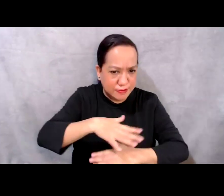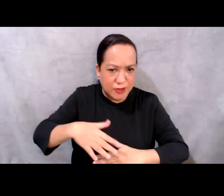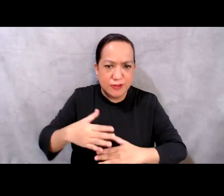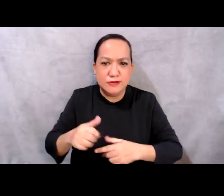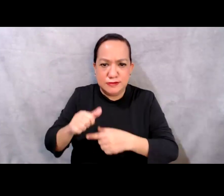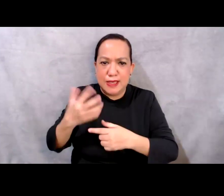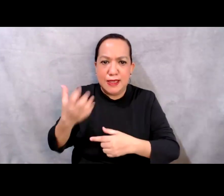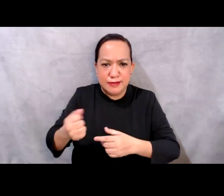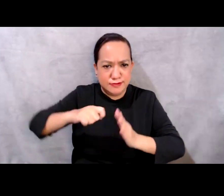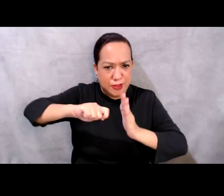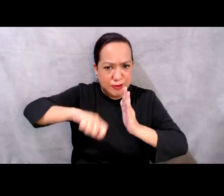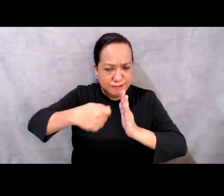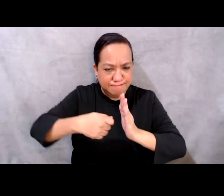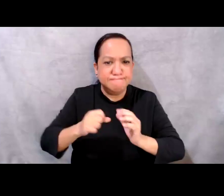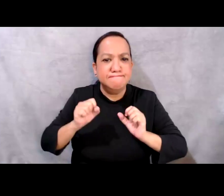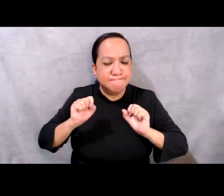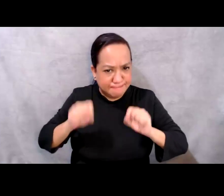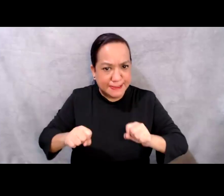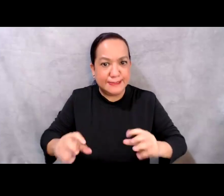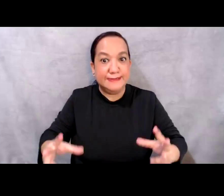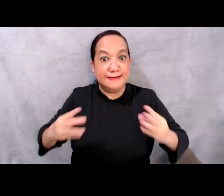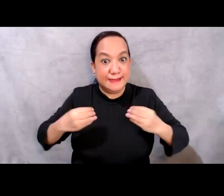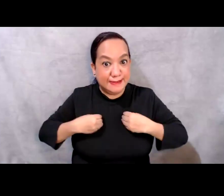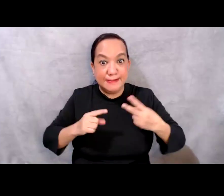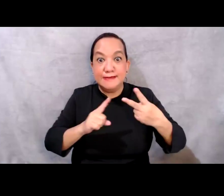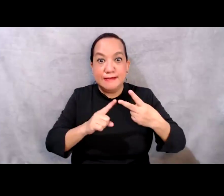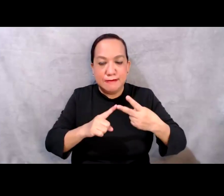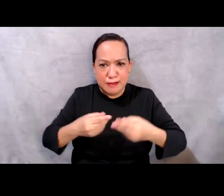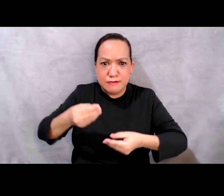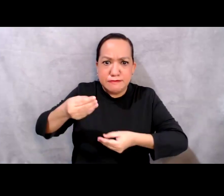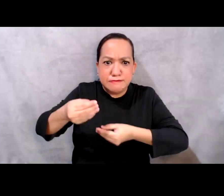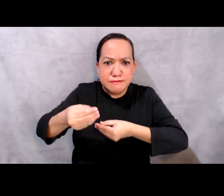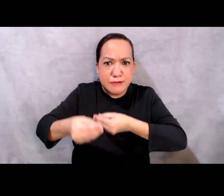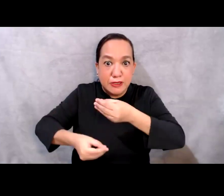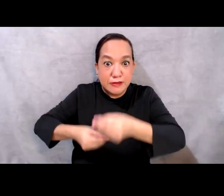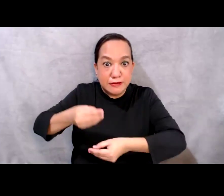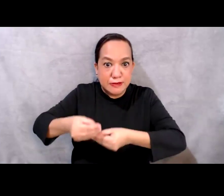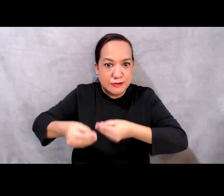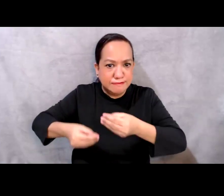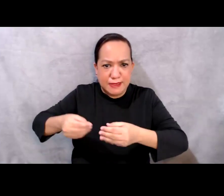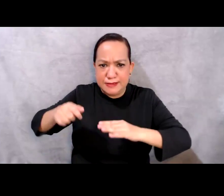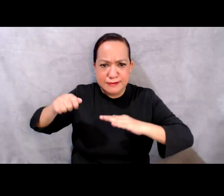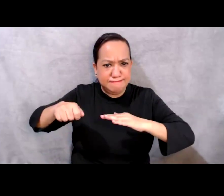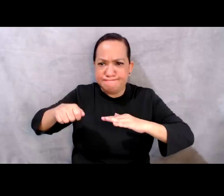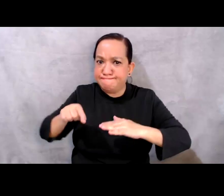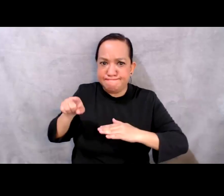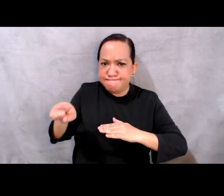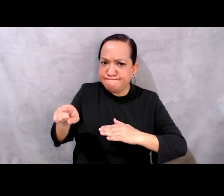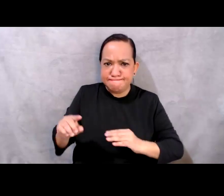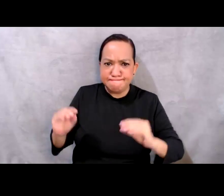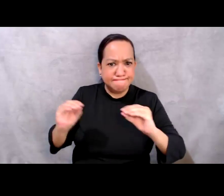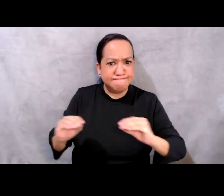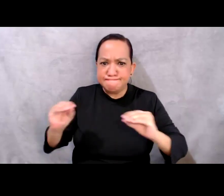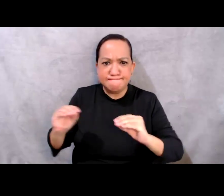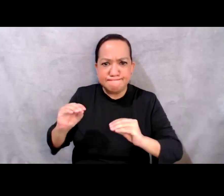two, procedural justice. Not enough consultations being done, and some people